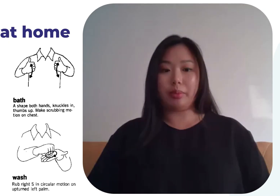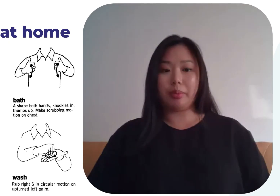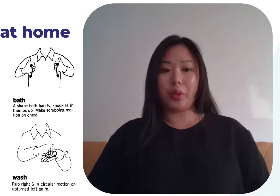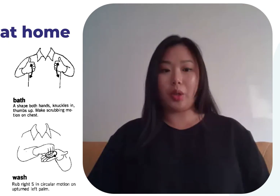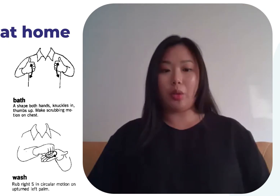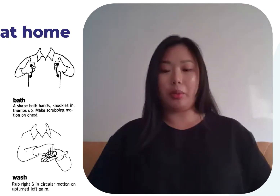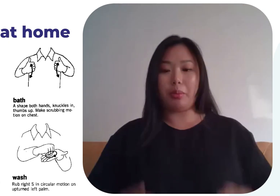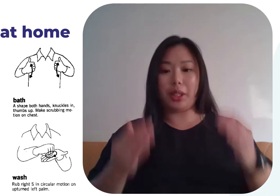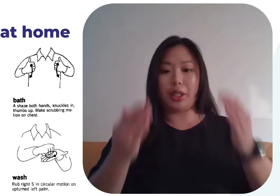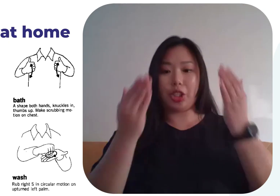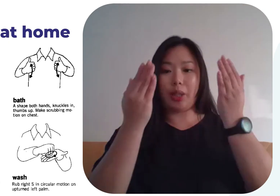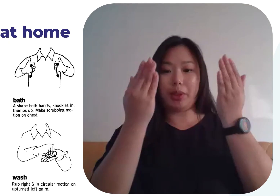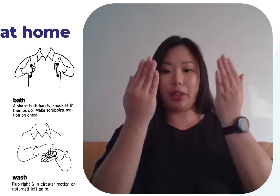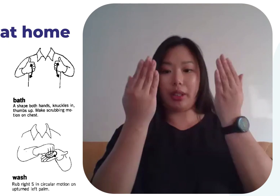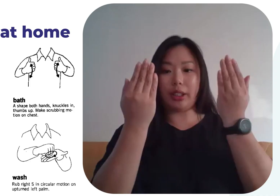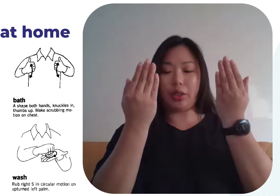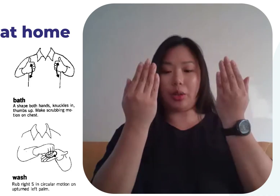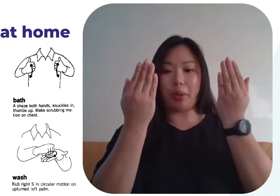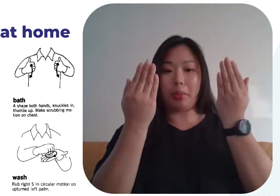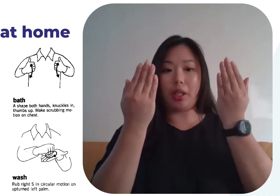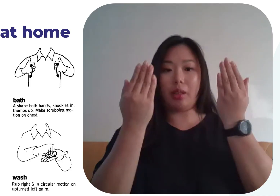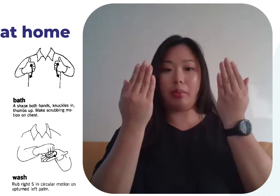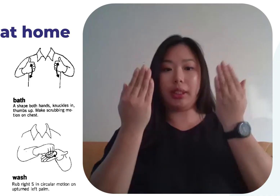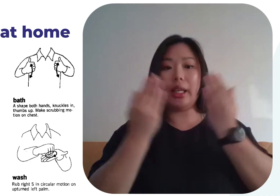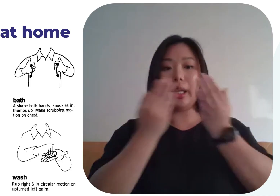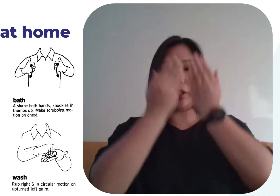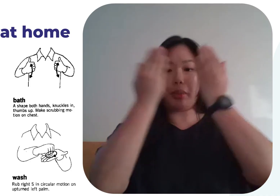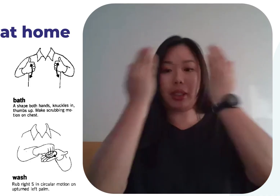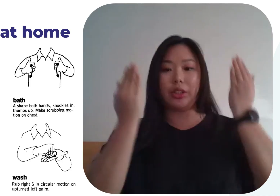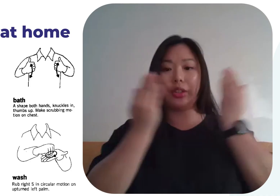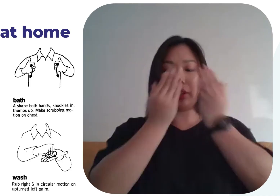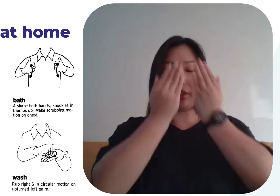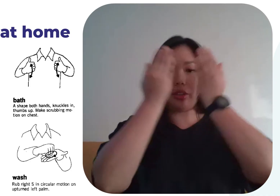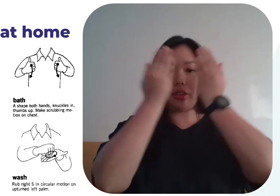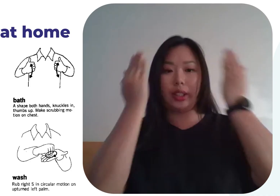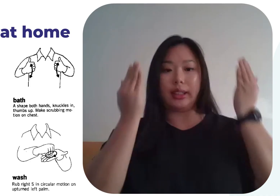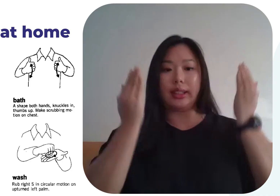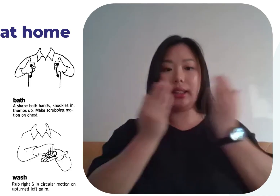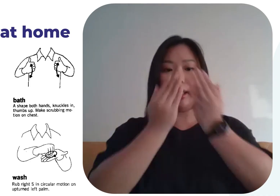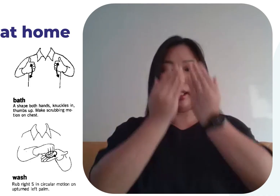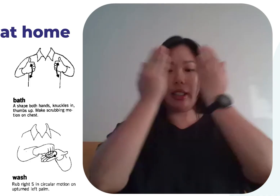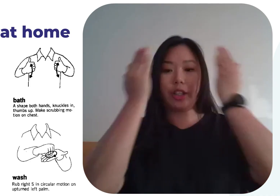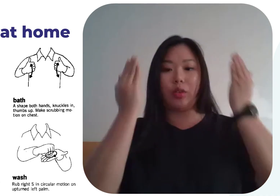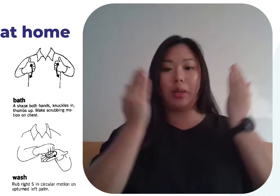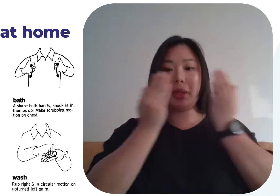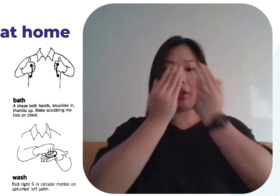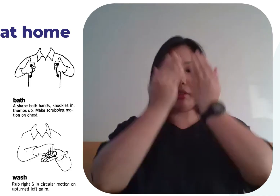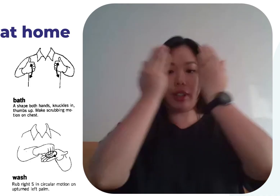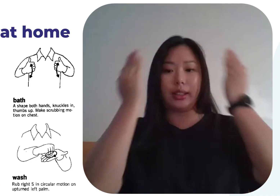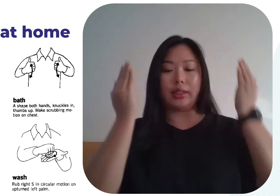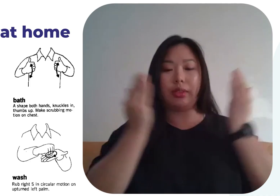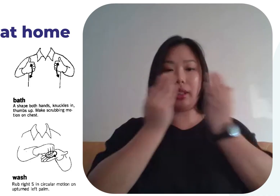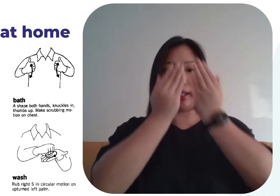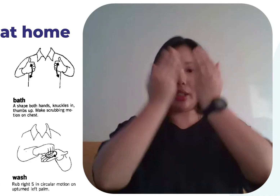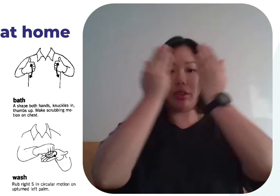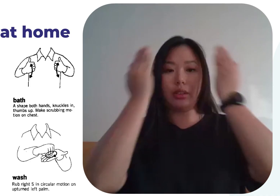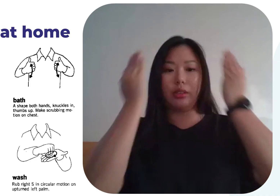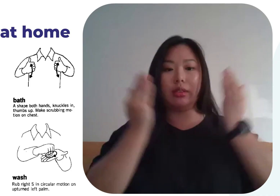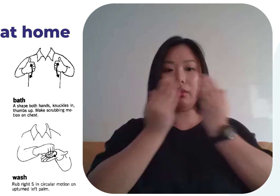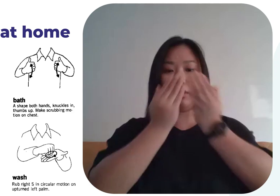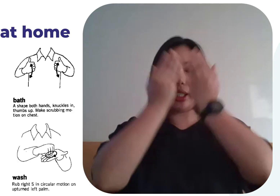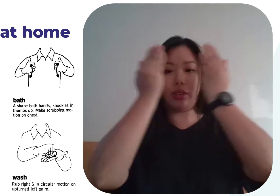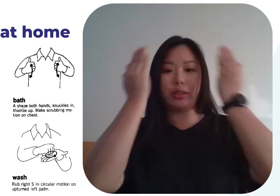Towel. Open B shape, so that's open palms, and you make circles on your face, like you're wiping your face with a